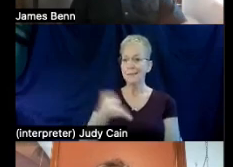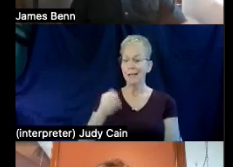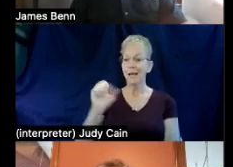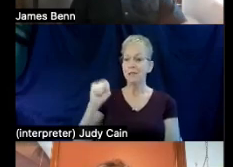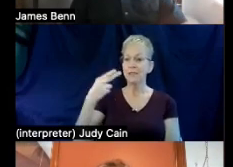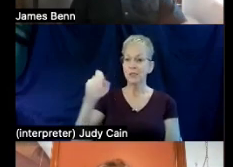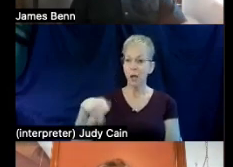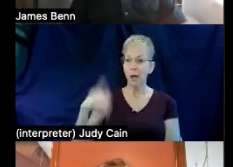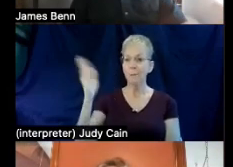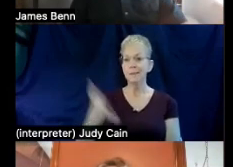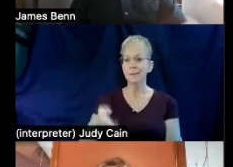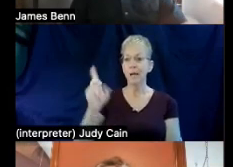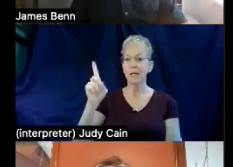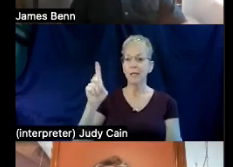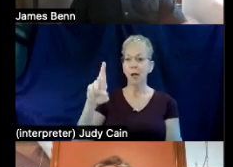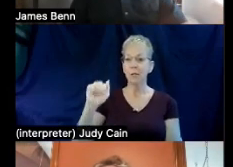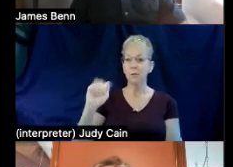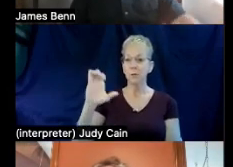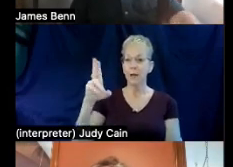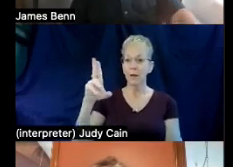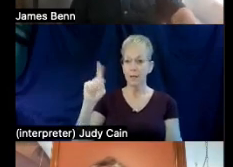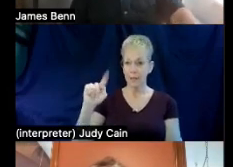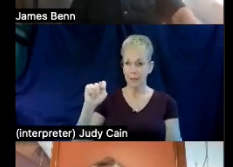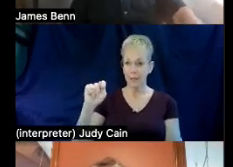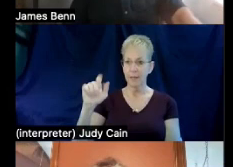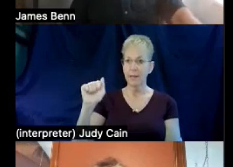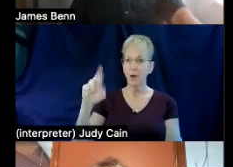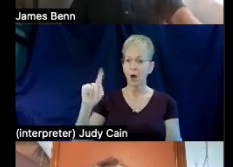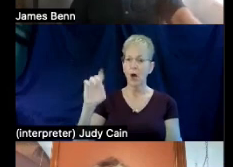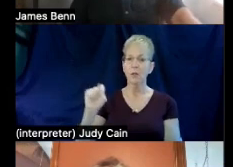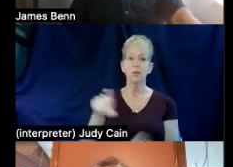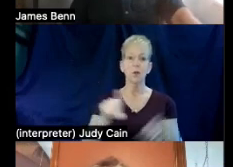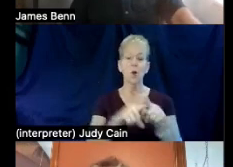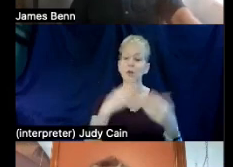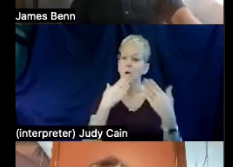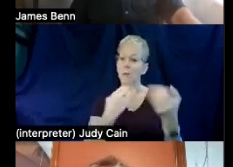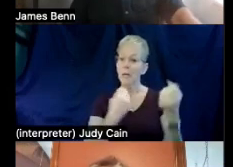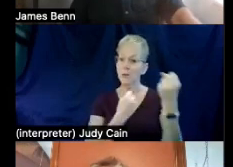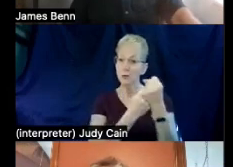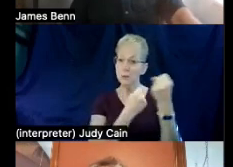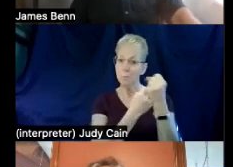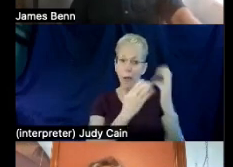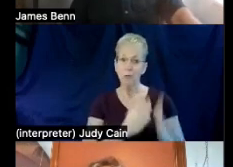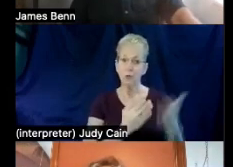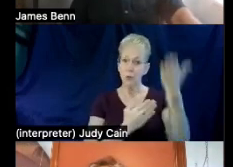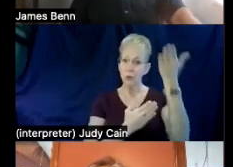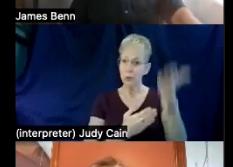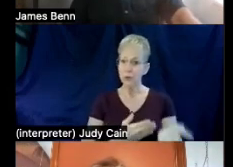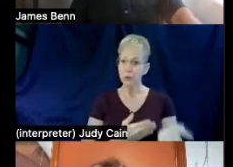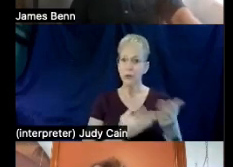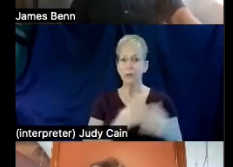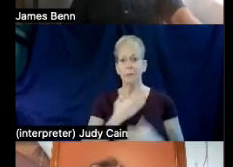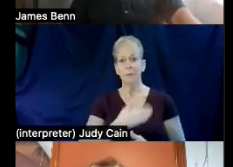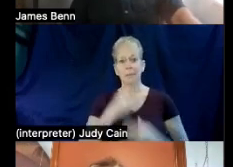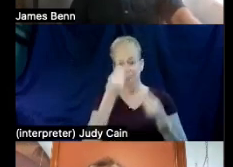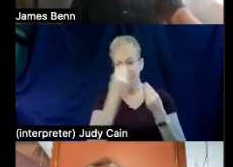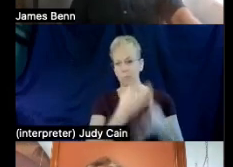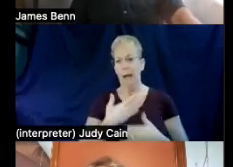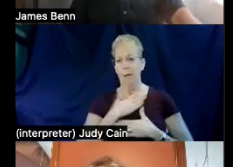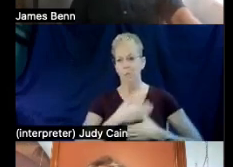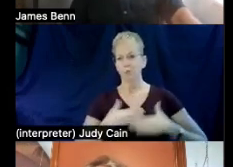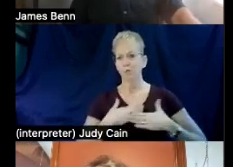bookshop.org/shop/Drake Arts. And we'd also like to thank our many sponsors for making these programs possible. Please let them know that you appreciate